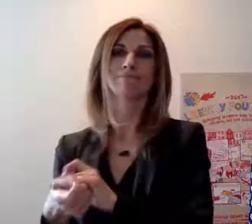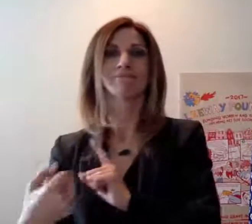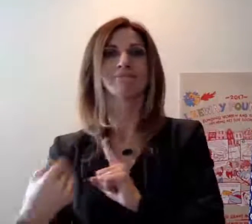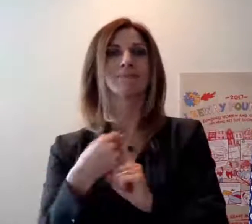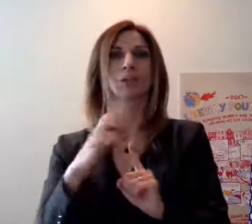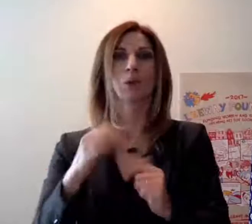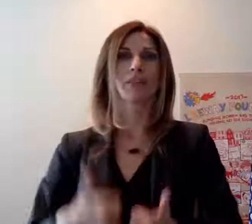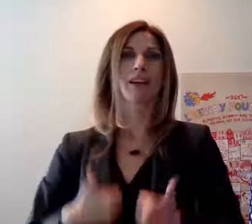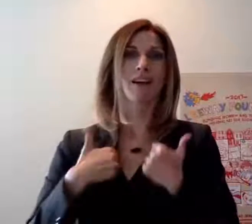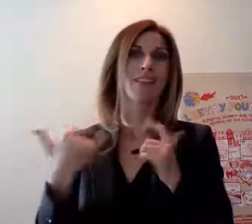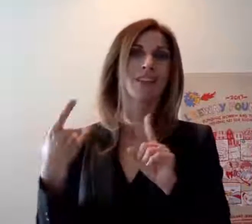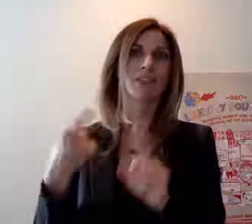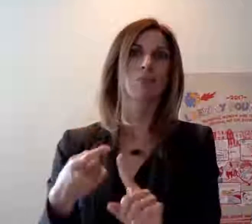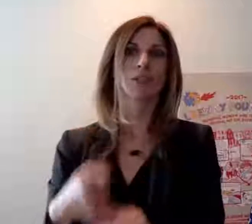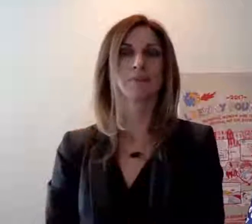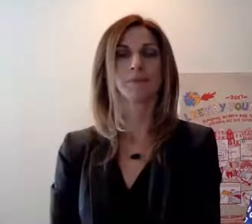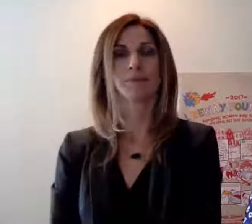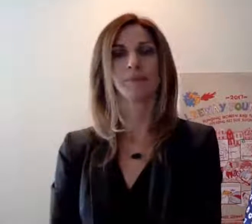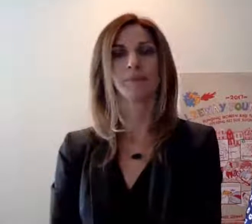you at this moment.